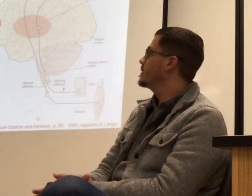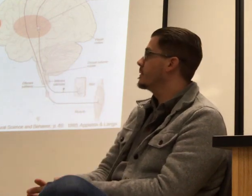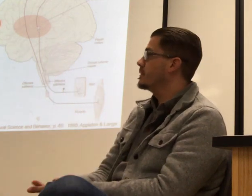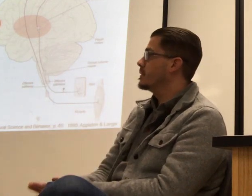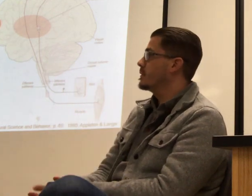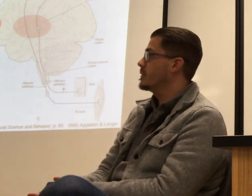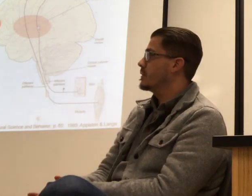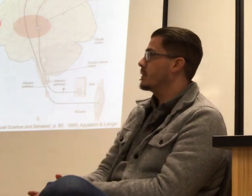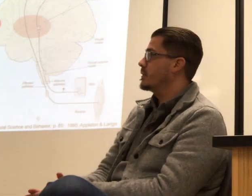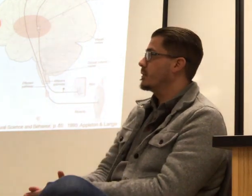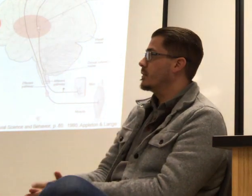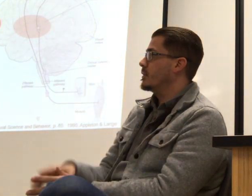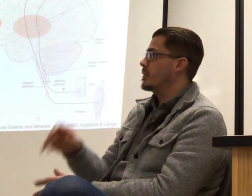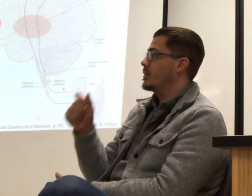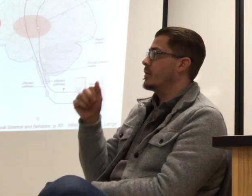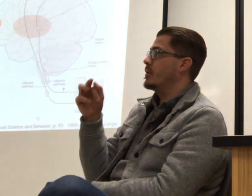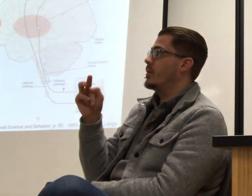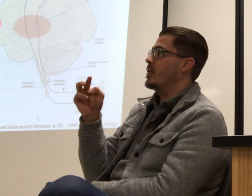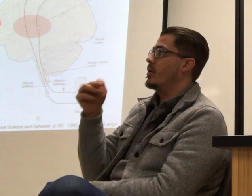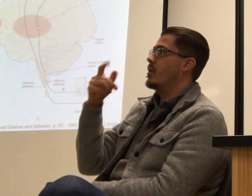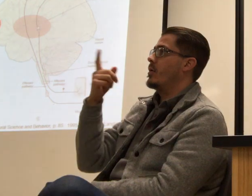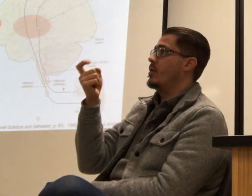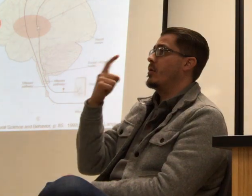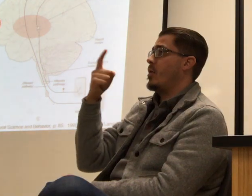For the sensory part? Yeah.